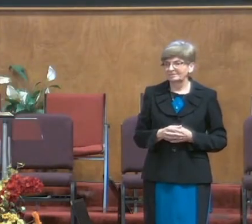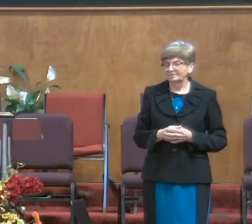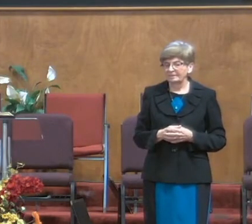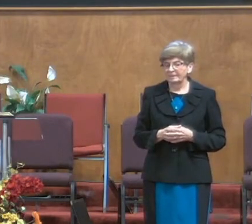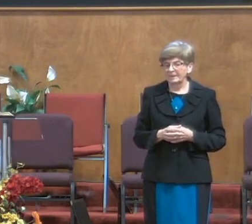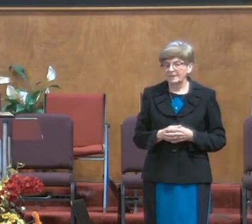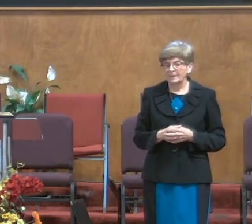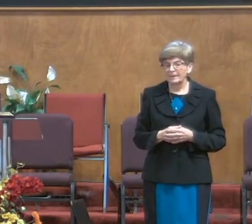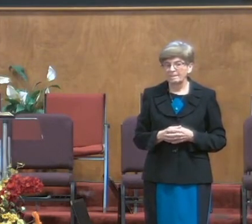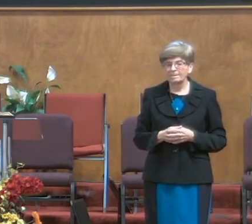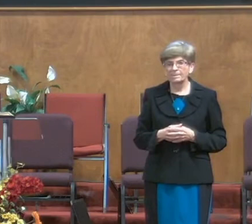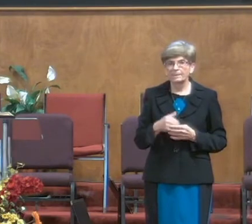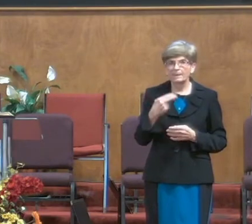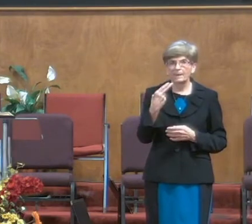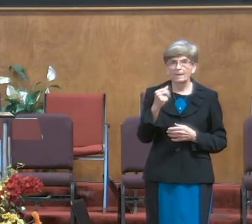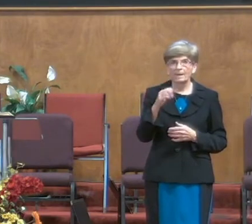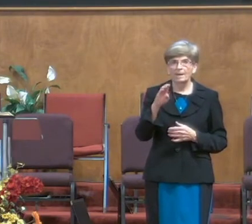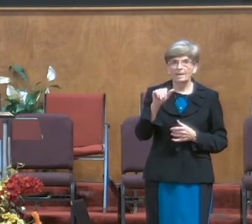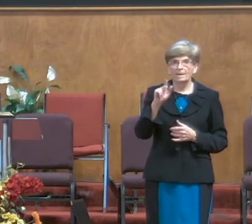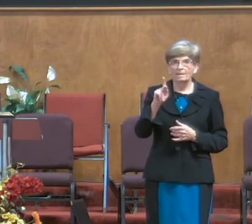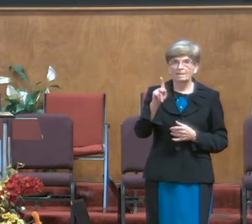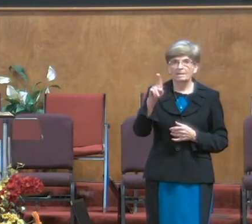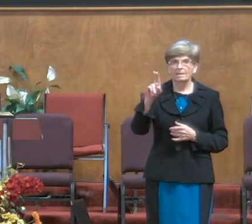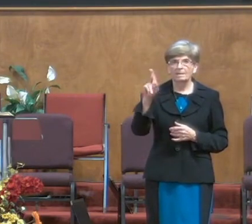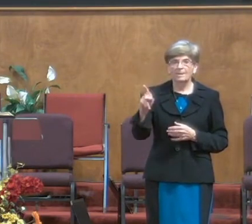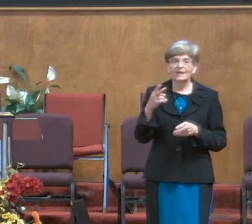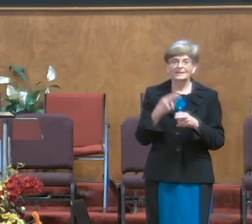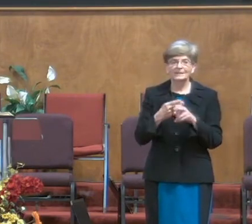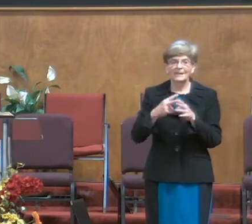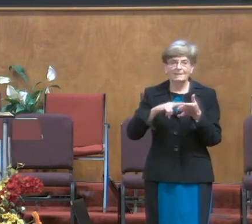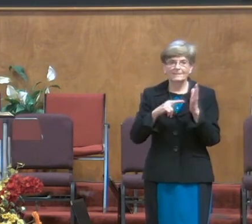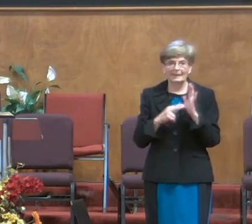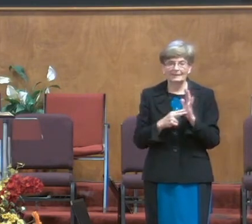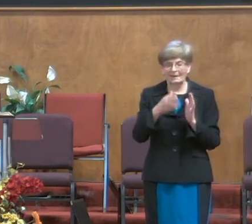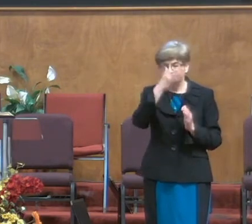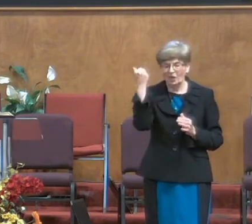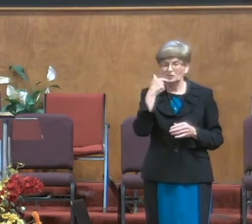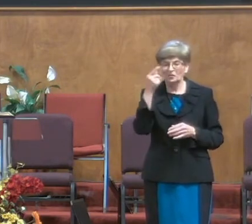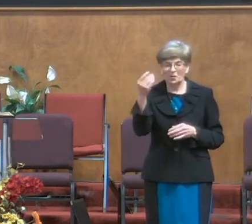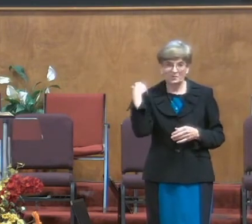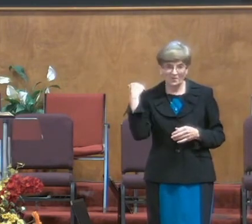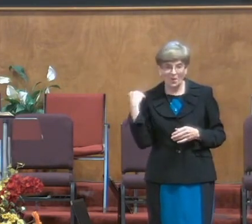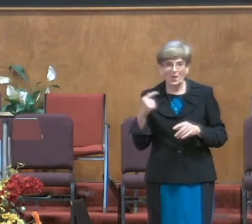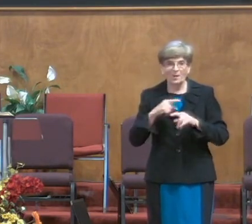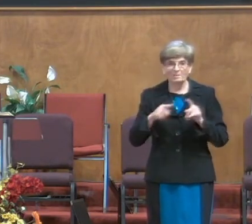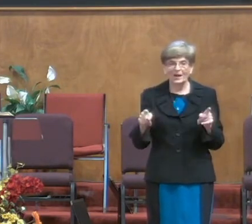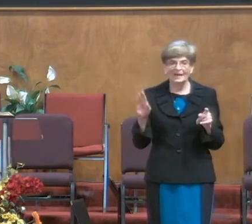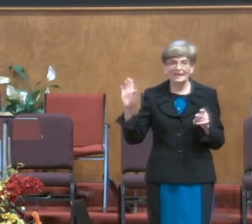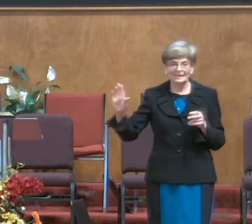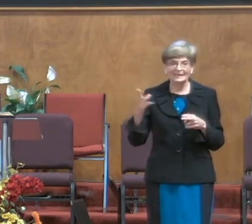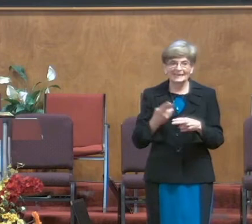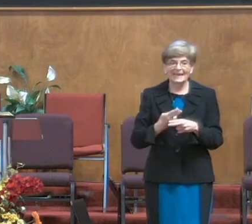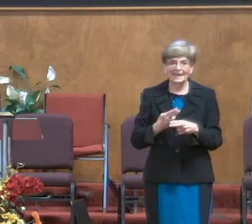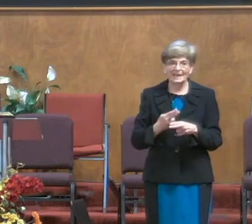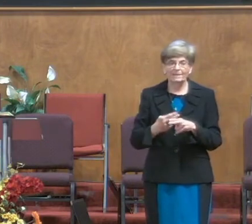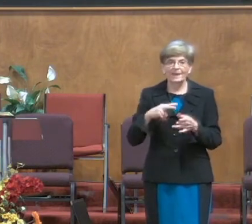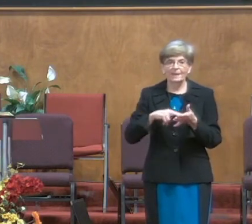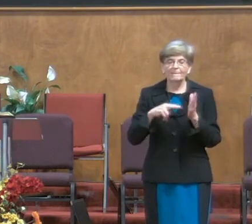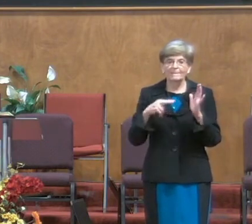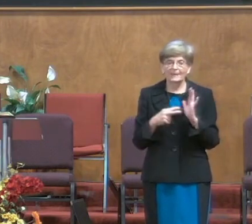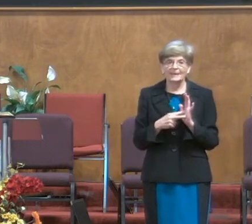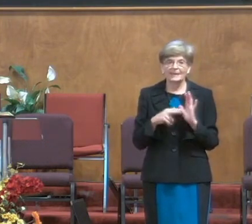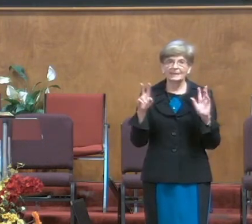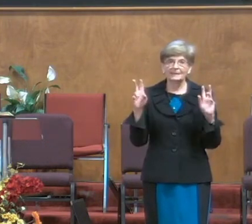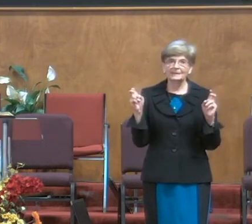You know, Habakkuk's name, I didn't share this earlier, but Habakkuk's name means